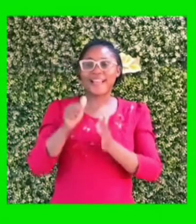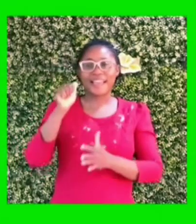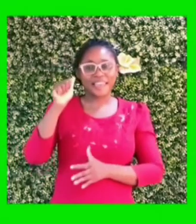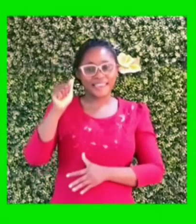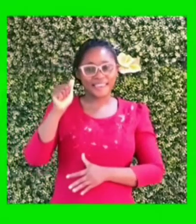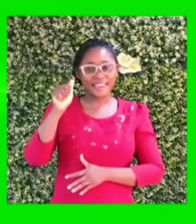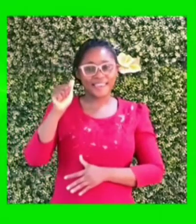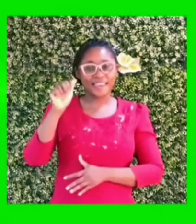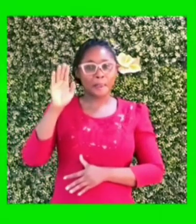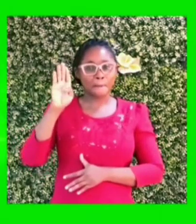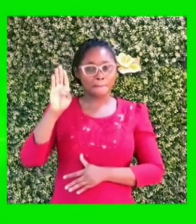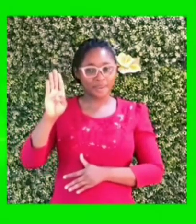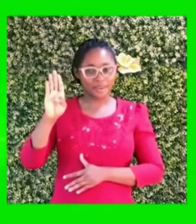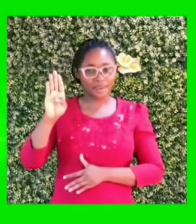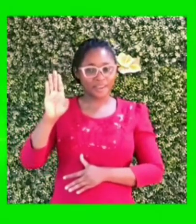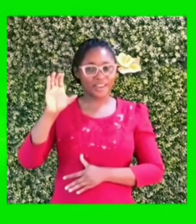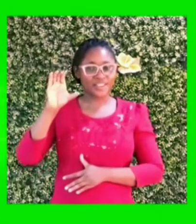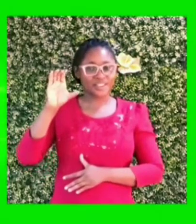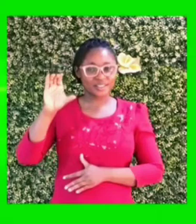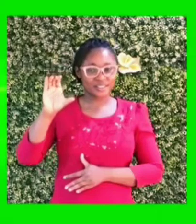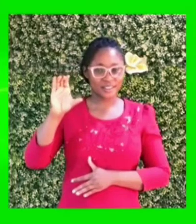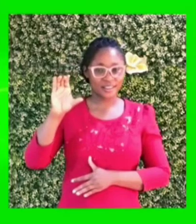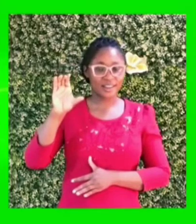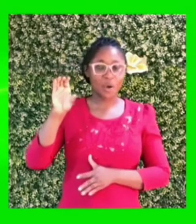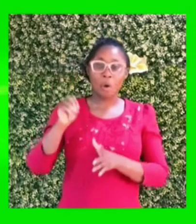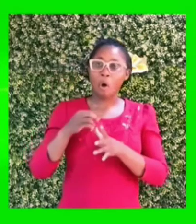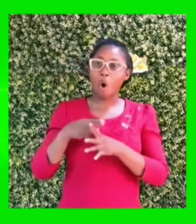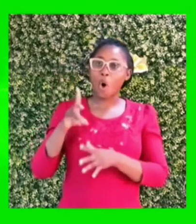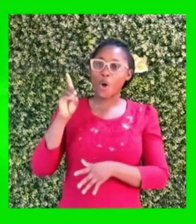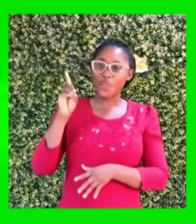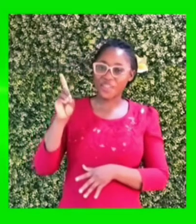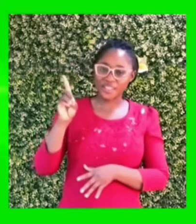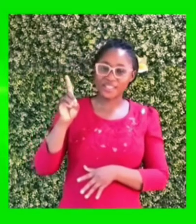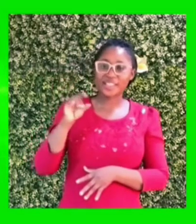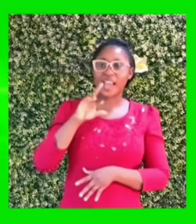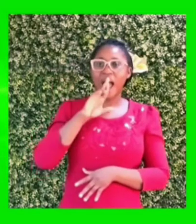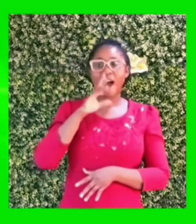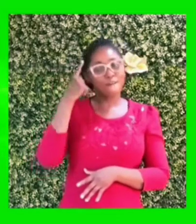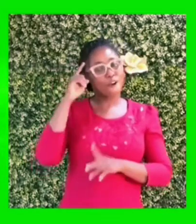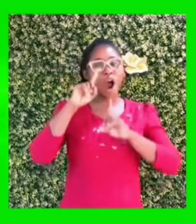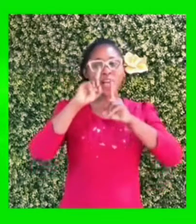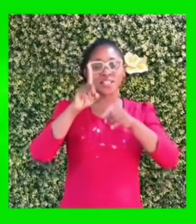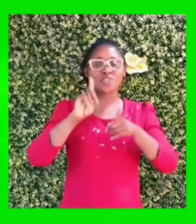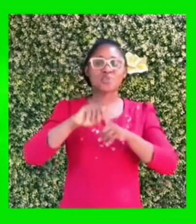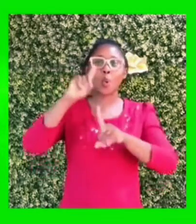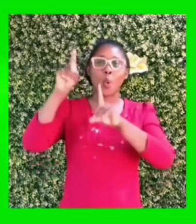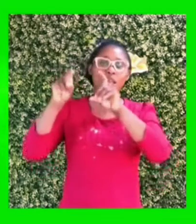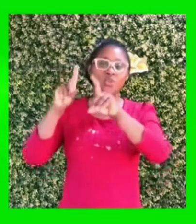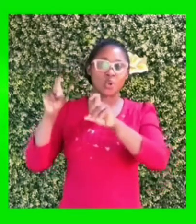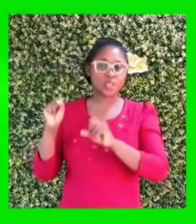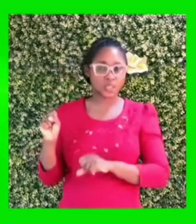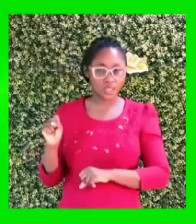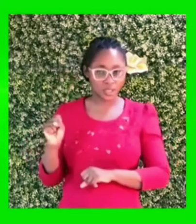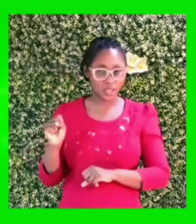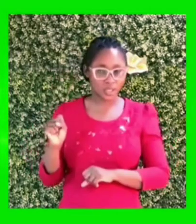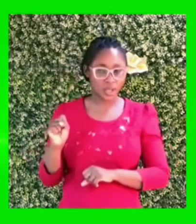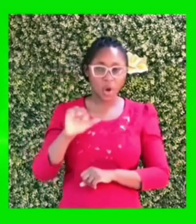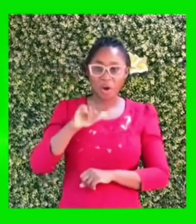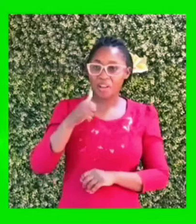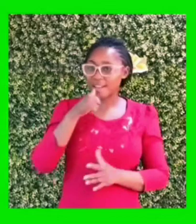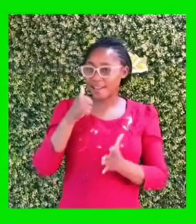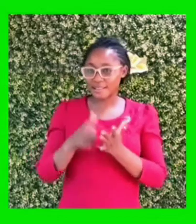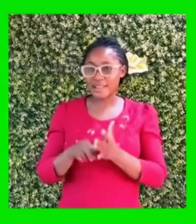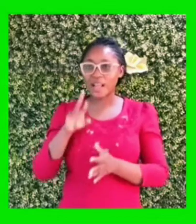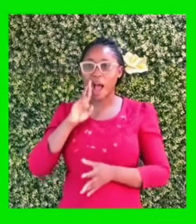Letters A, B, C, or D are for the answers to questions.